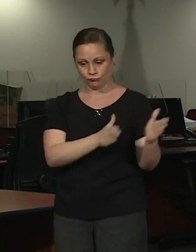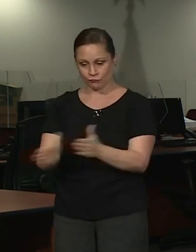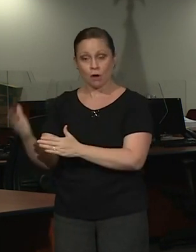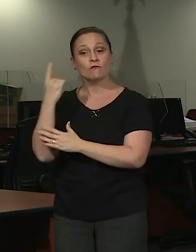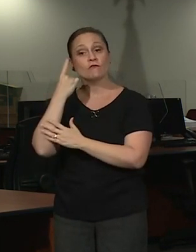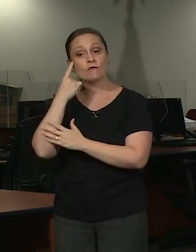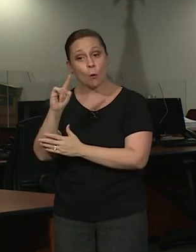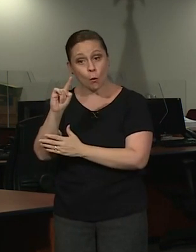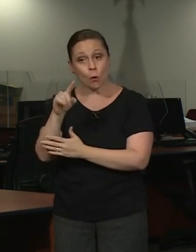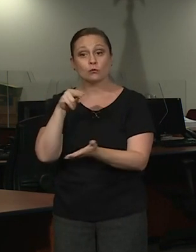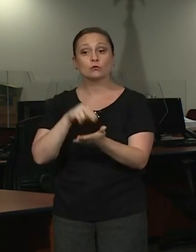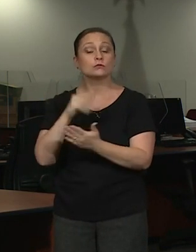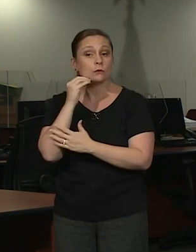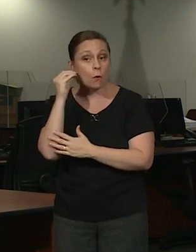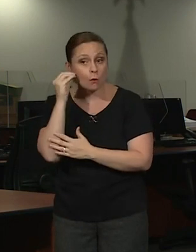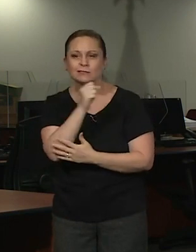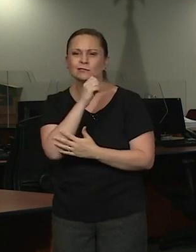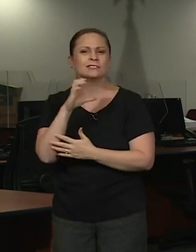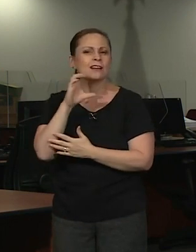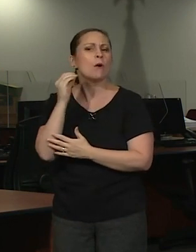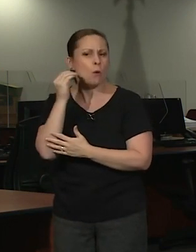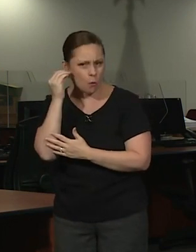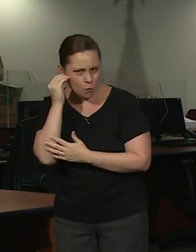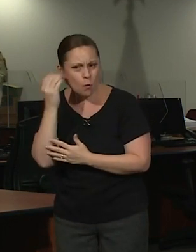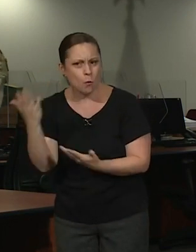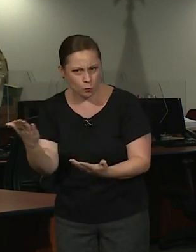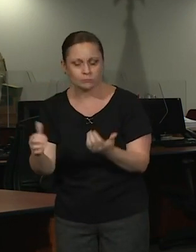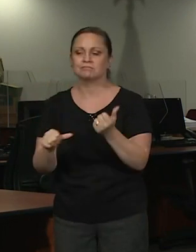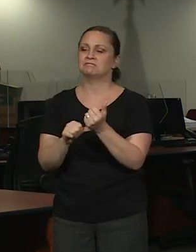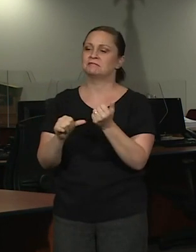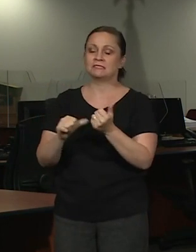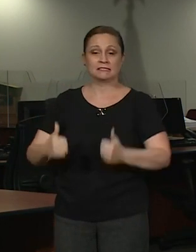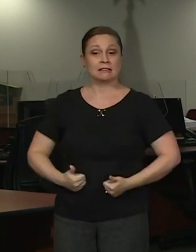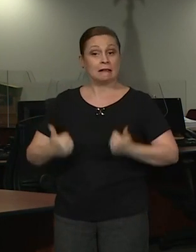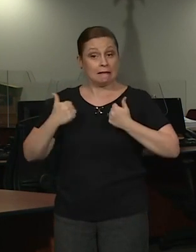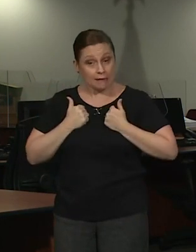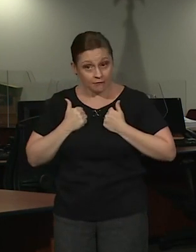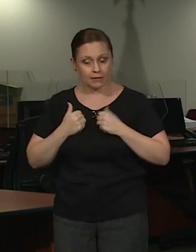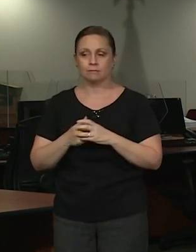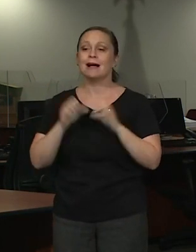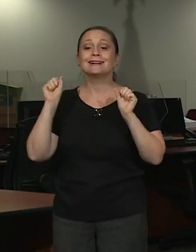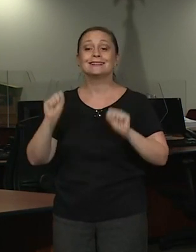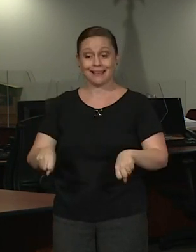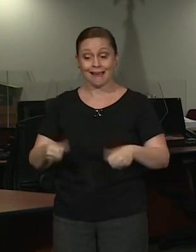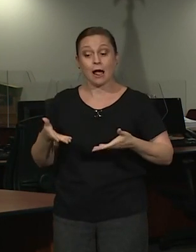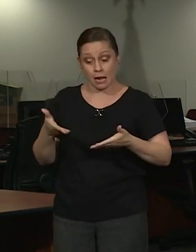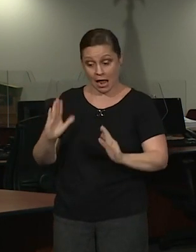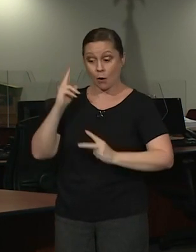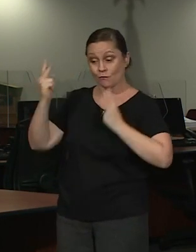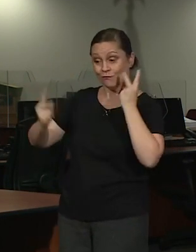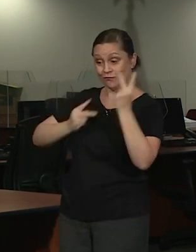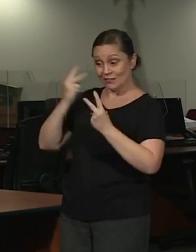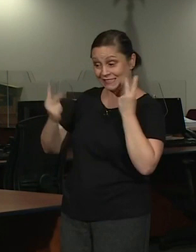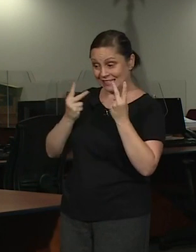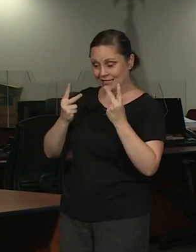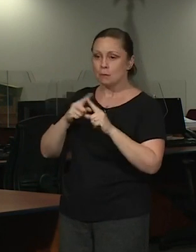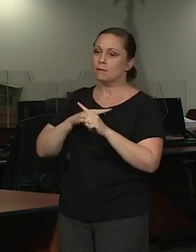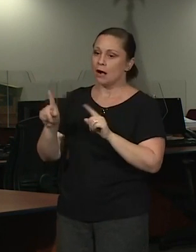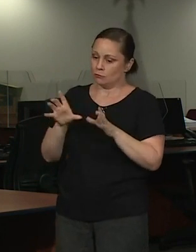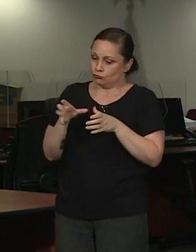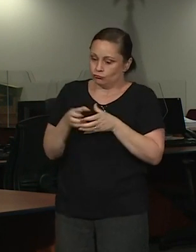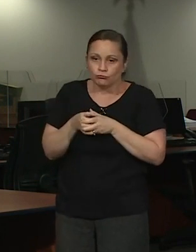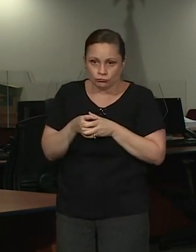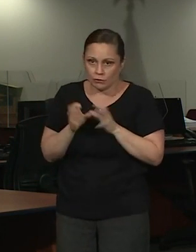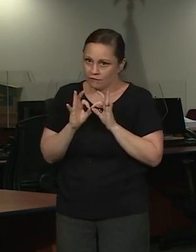living facilities to allow limited visitation, but for immediate family members only. Not just wide